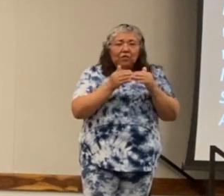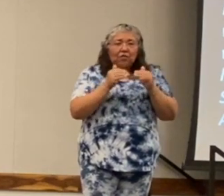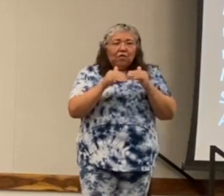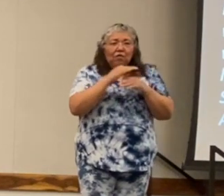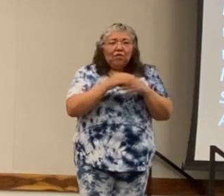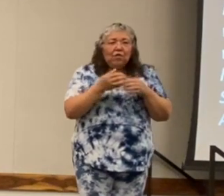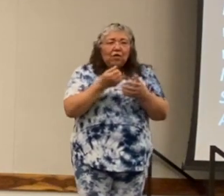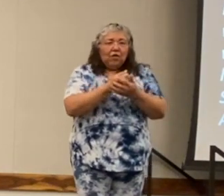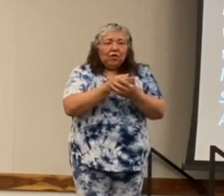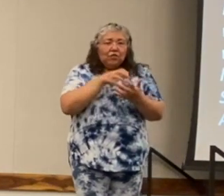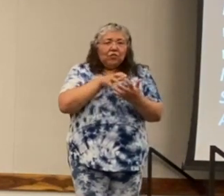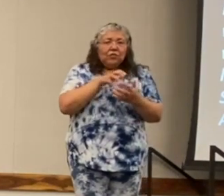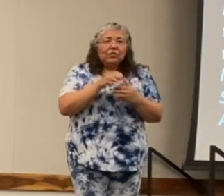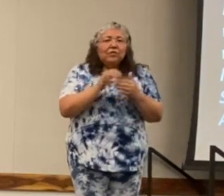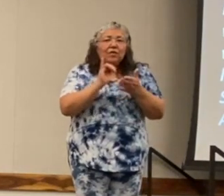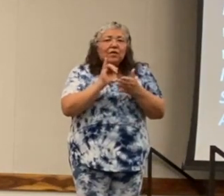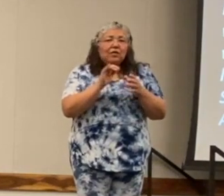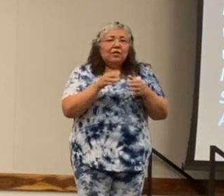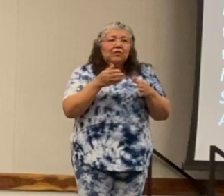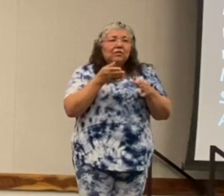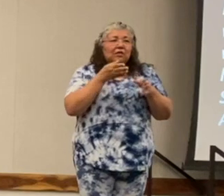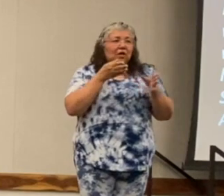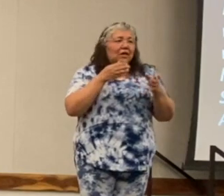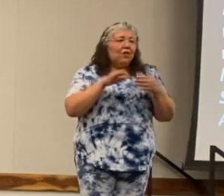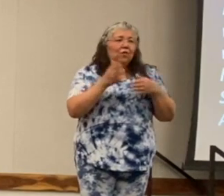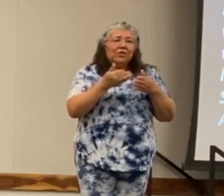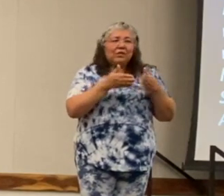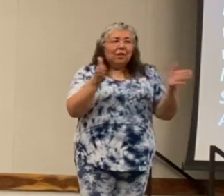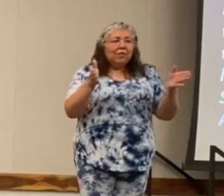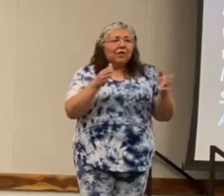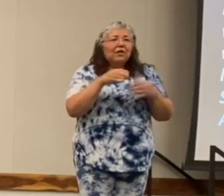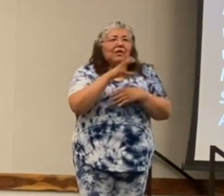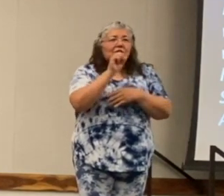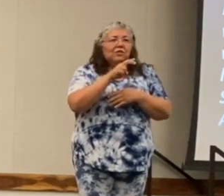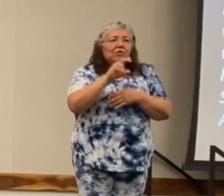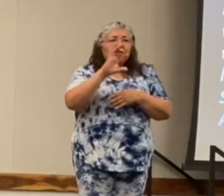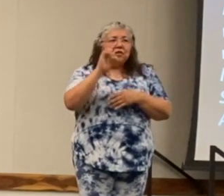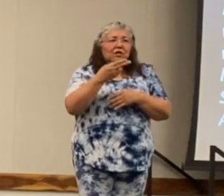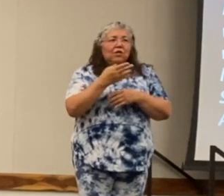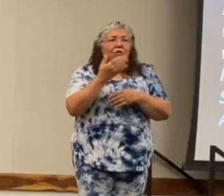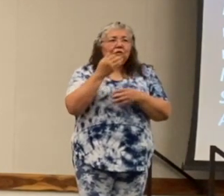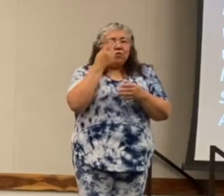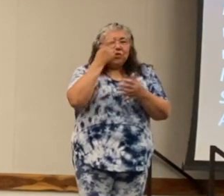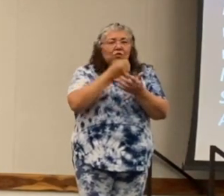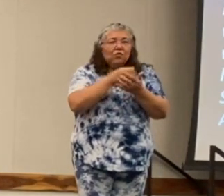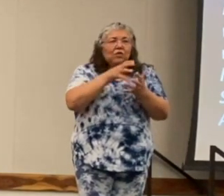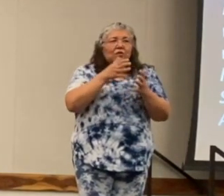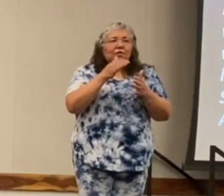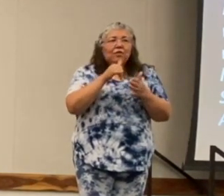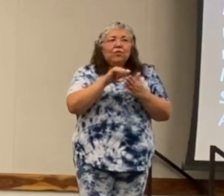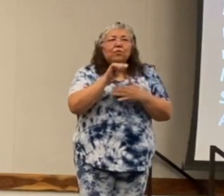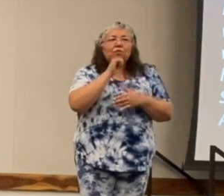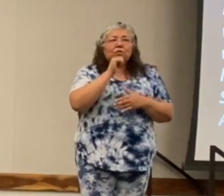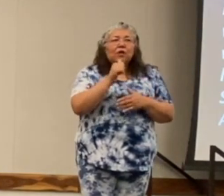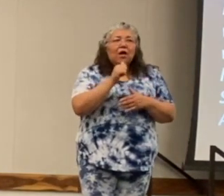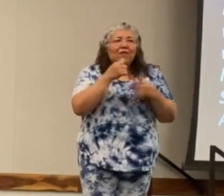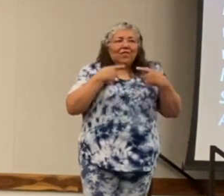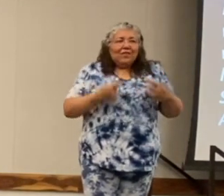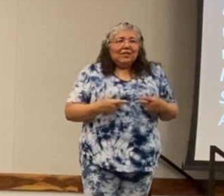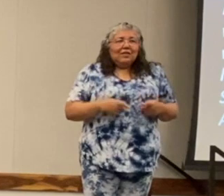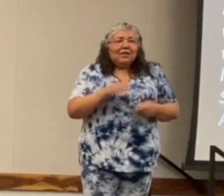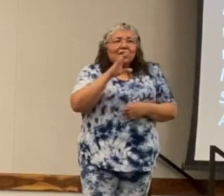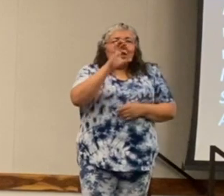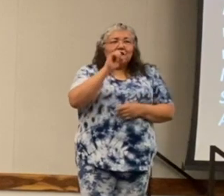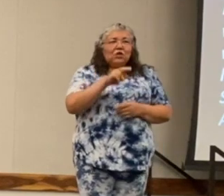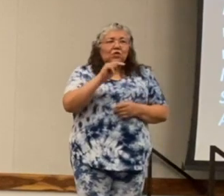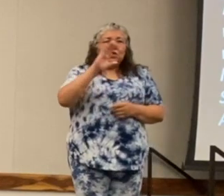common that frequently the title eunuch was used for the treasurers who were not physically eunuchs. So it